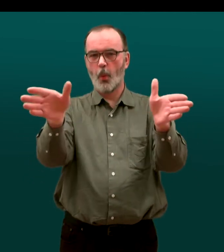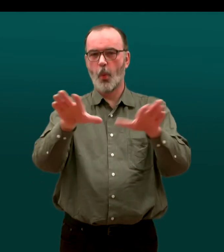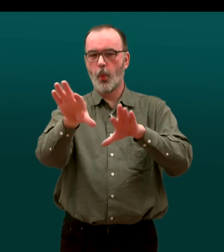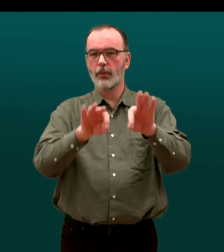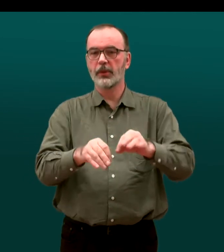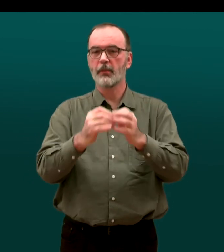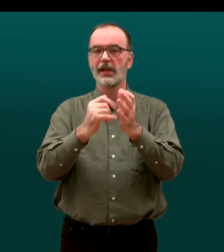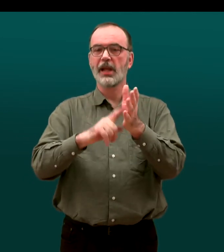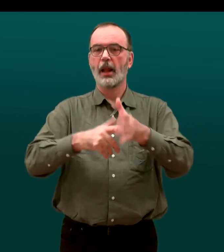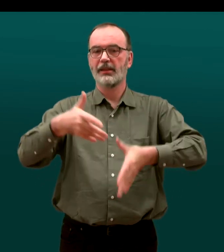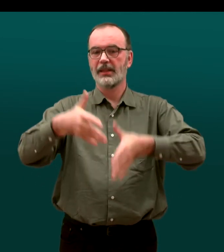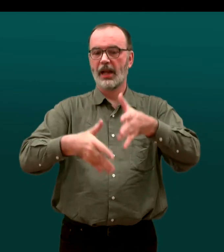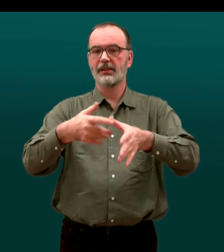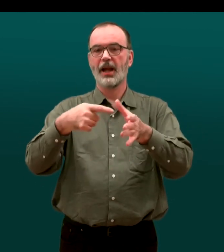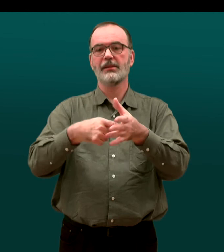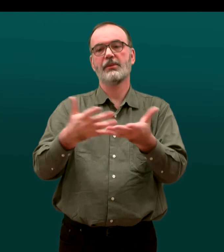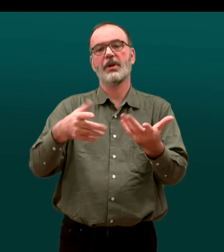Scope options for BSL signing at Glasgow